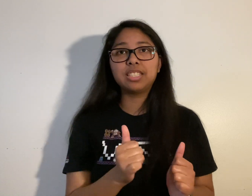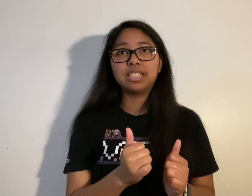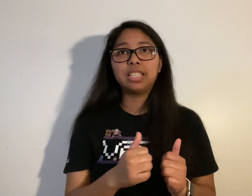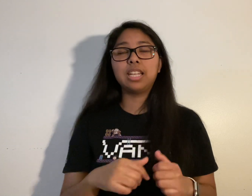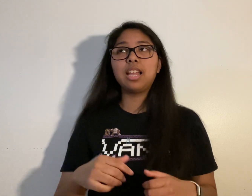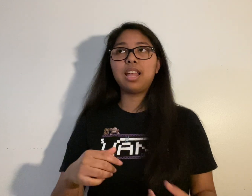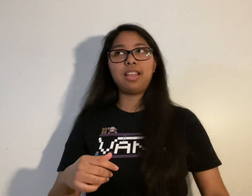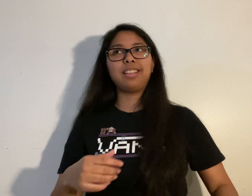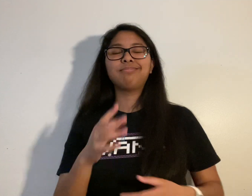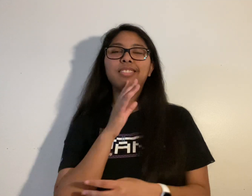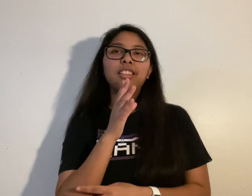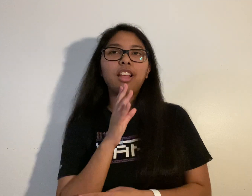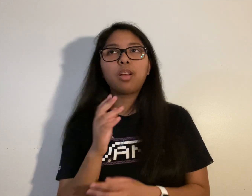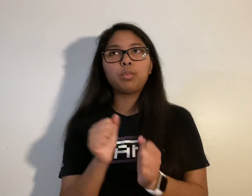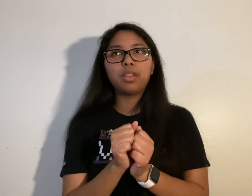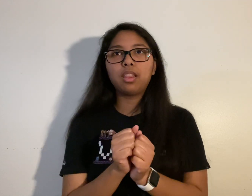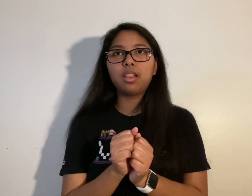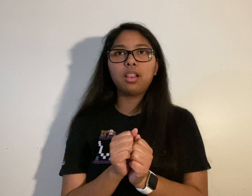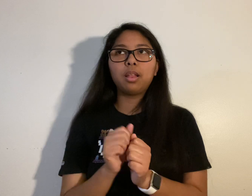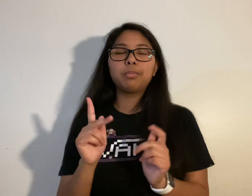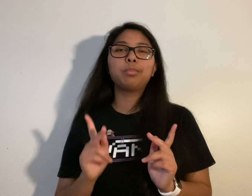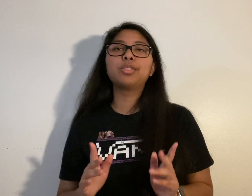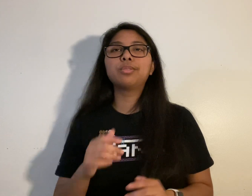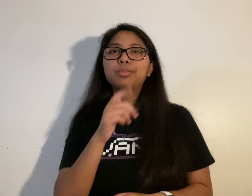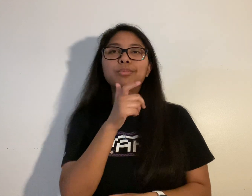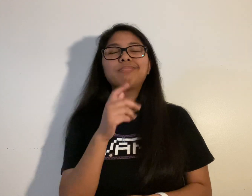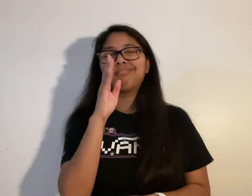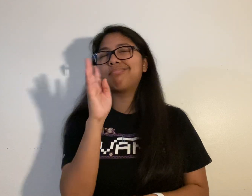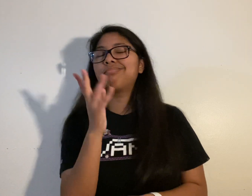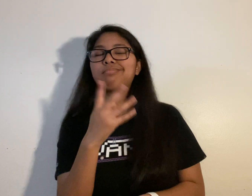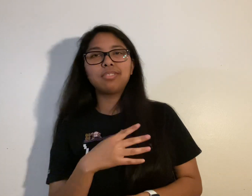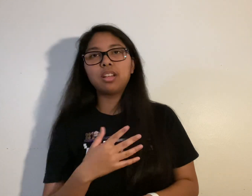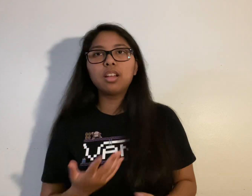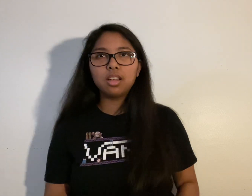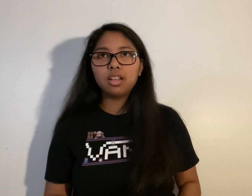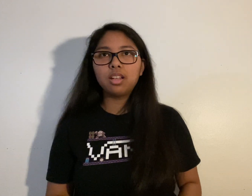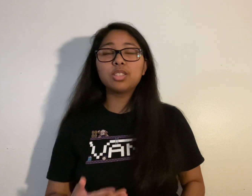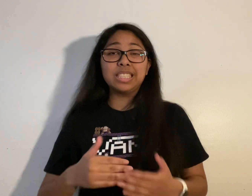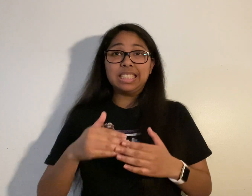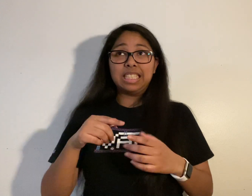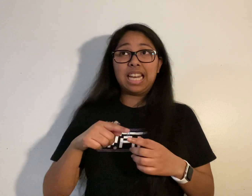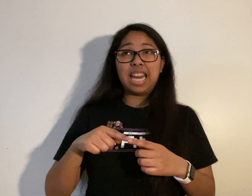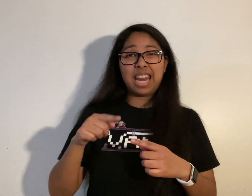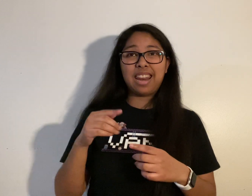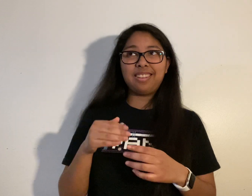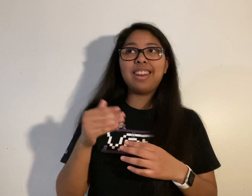care. So the next time you show up to interpret, dress professionally, unless told otherwise by the